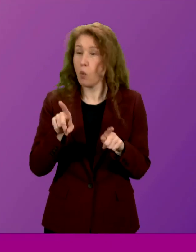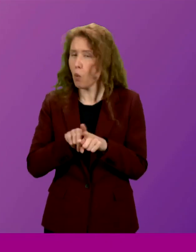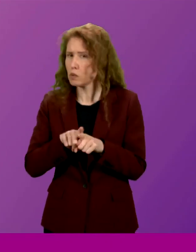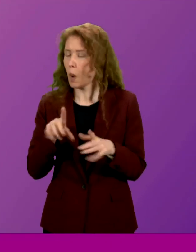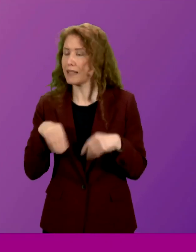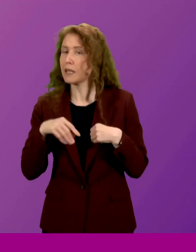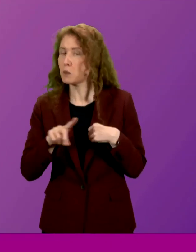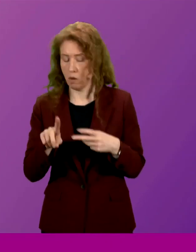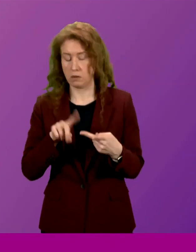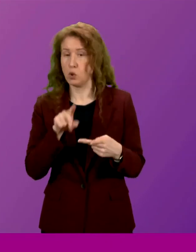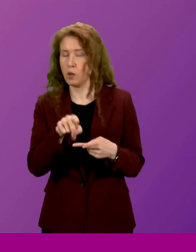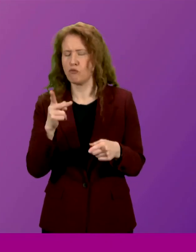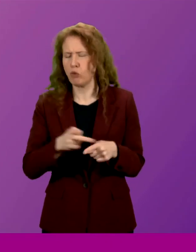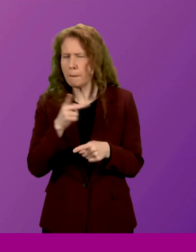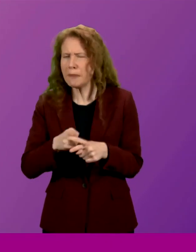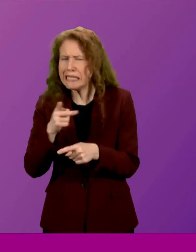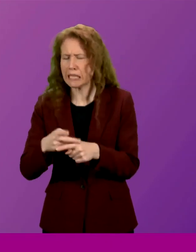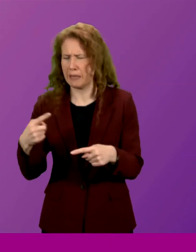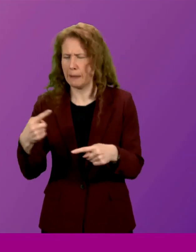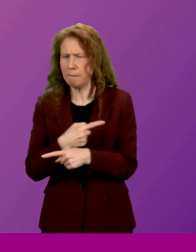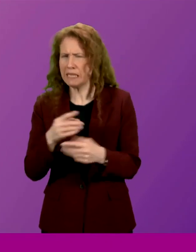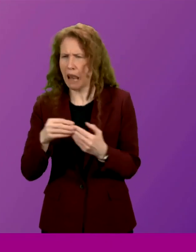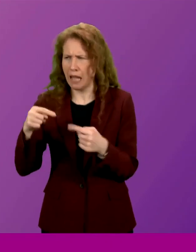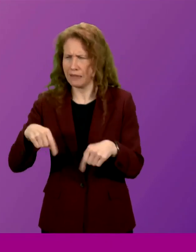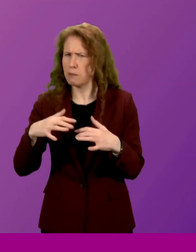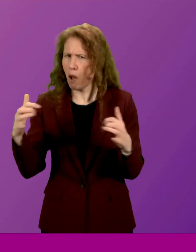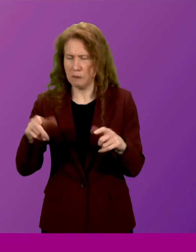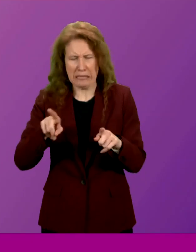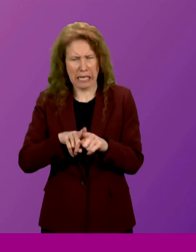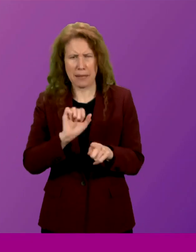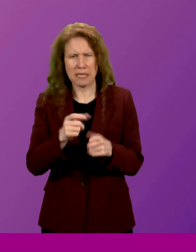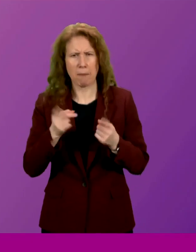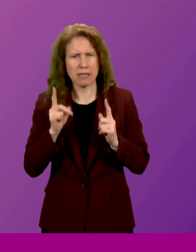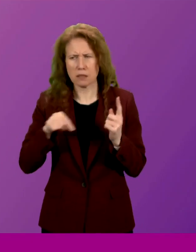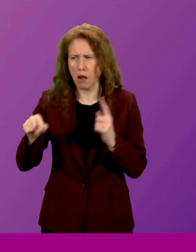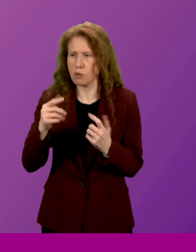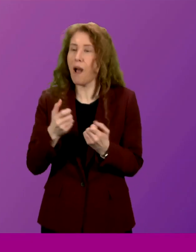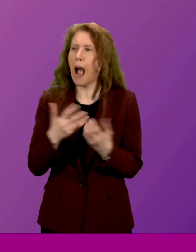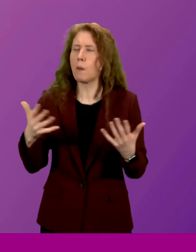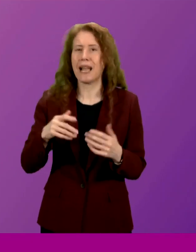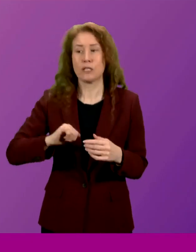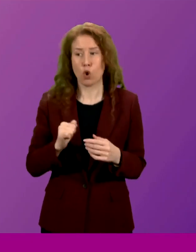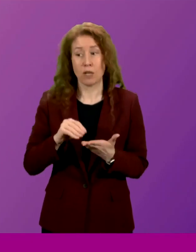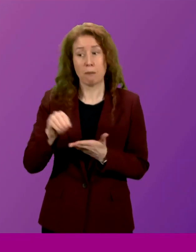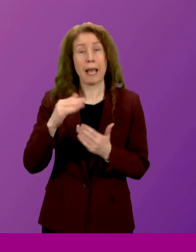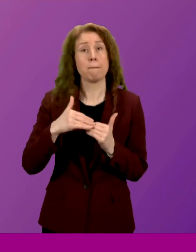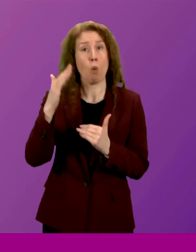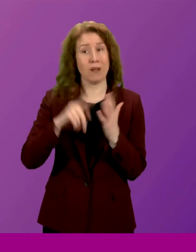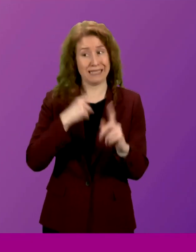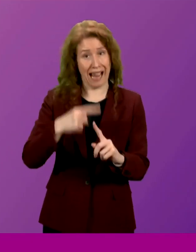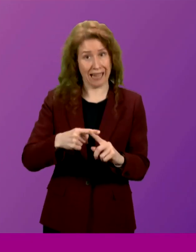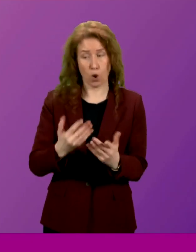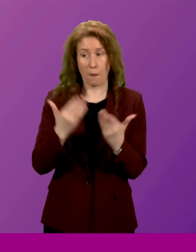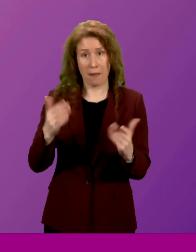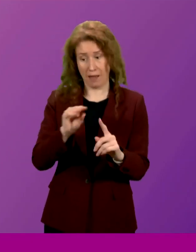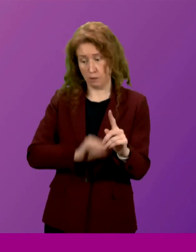concede this, that he has repeatedly misled this Parliament, as have his ministers, on how many Scots are now paying more tax than they would if